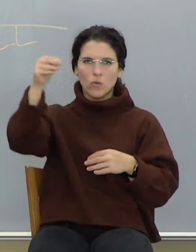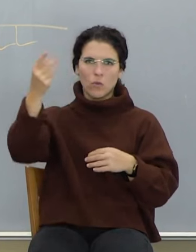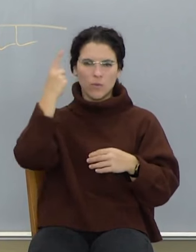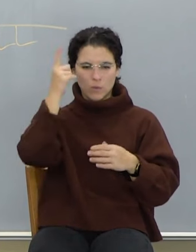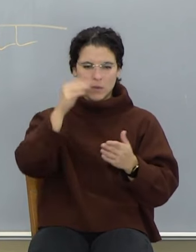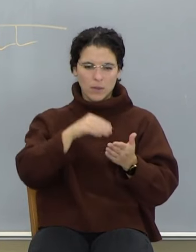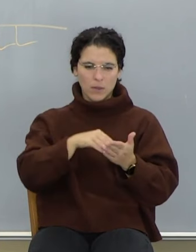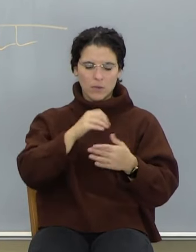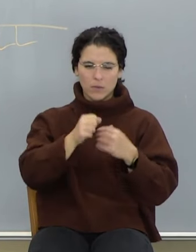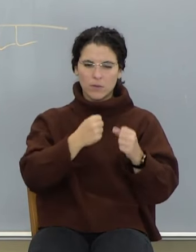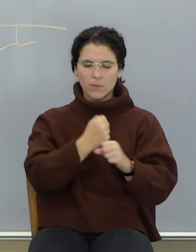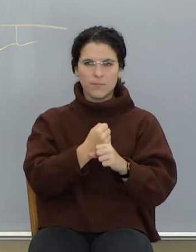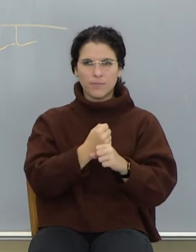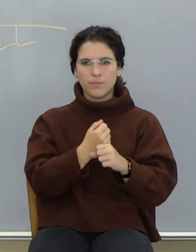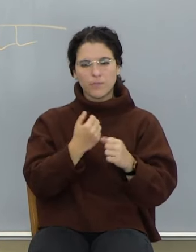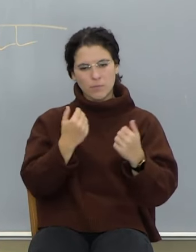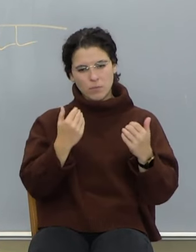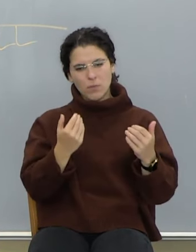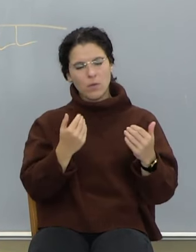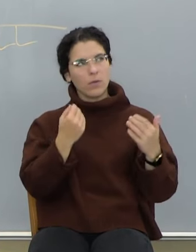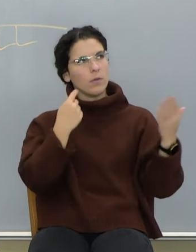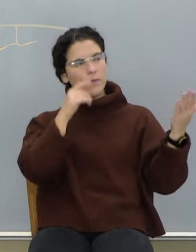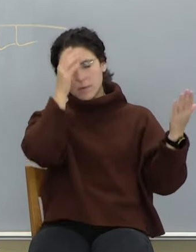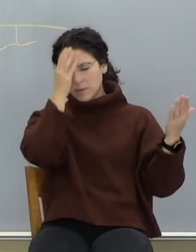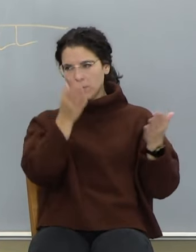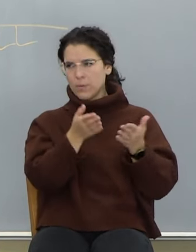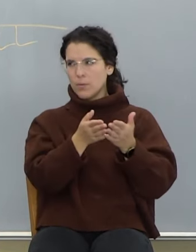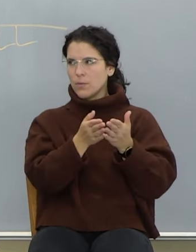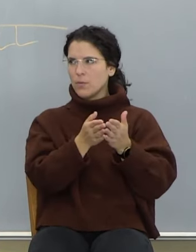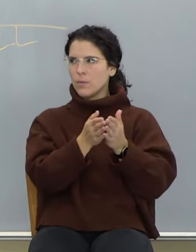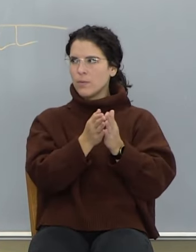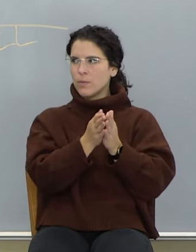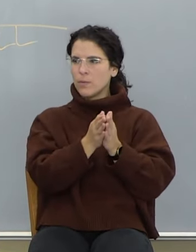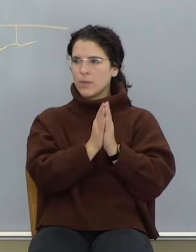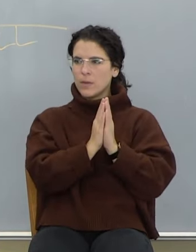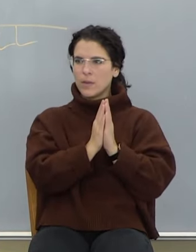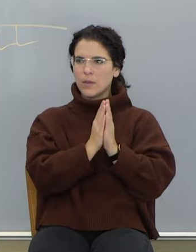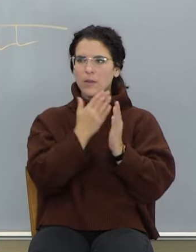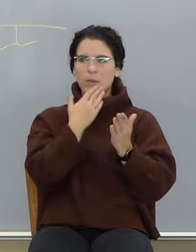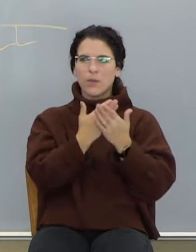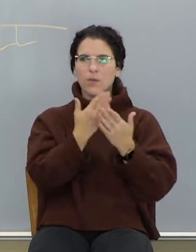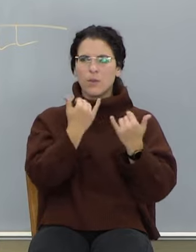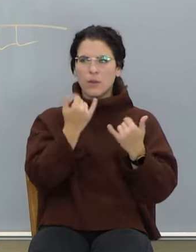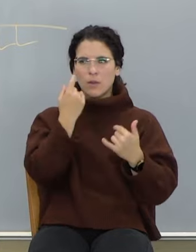1,000 years? Go for it, Father. We thank you now in Christ Jesus' name. Amen.